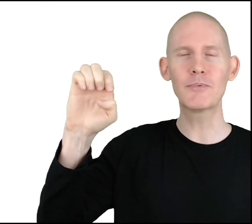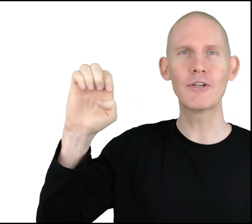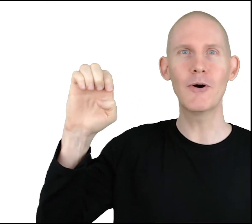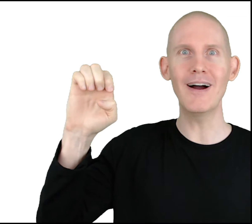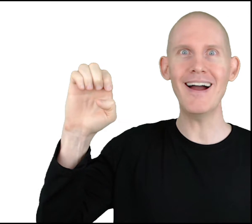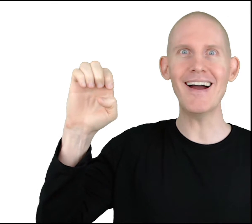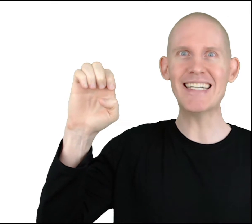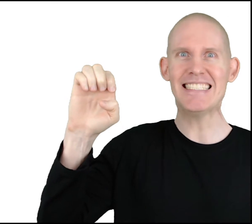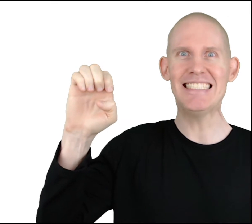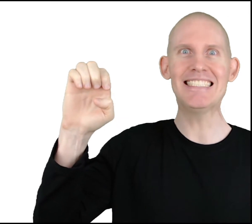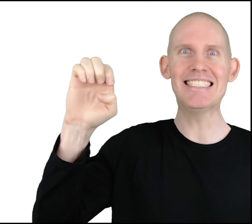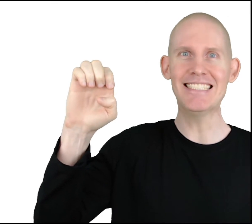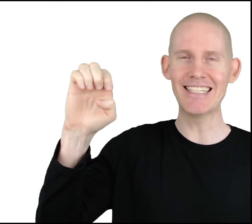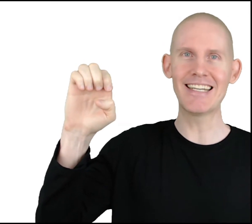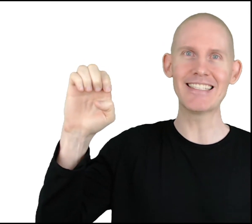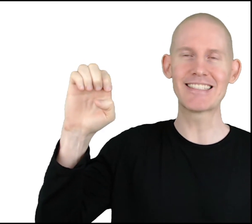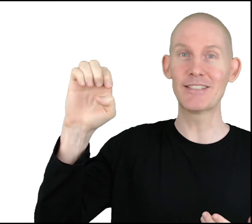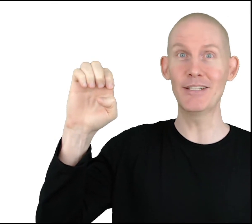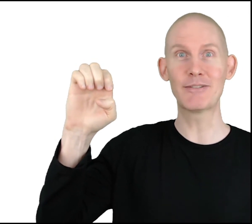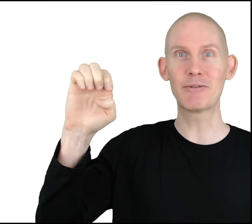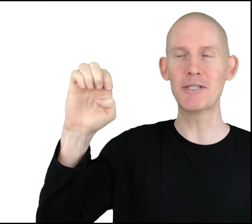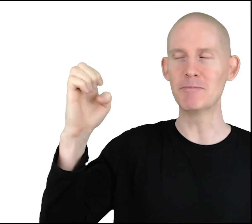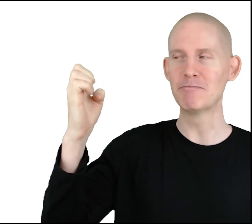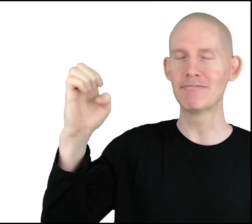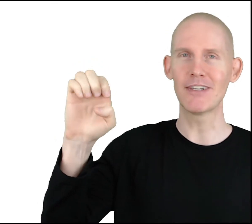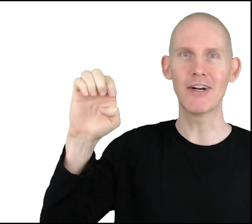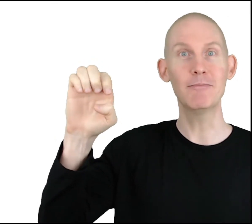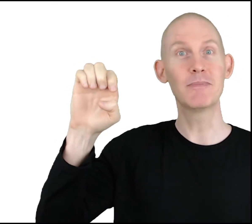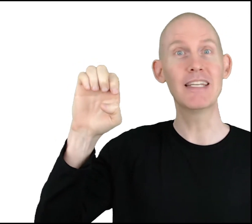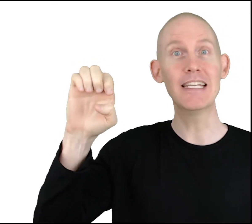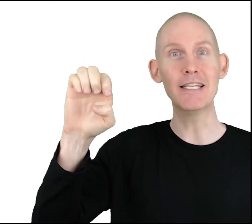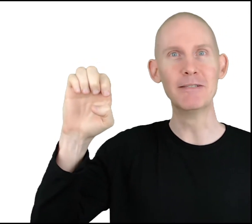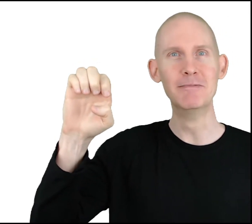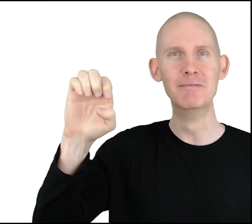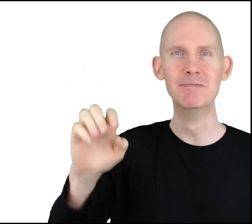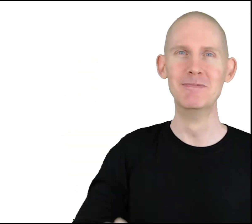go, E, I guess, and scream. All right, E.